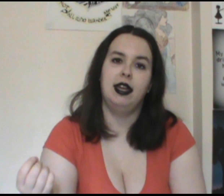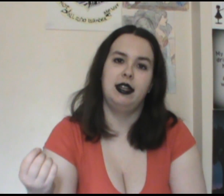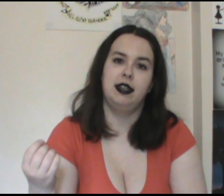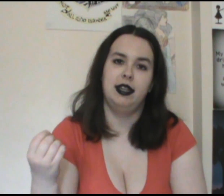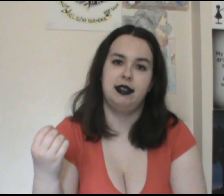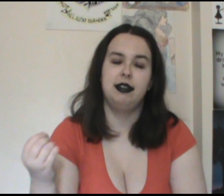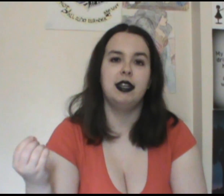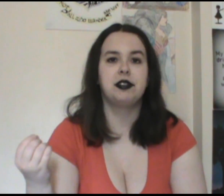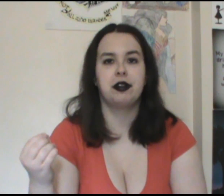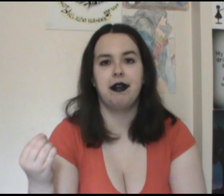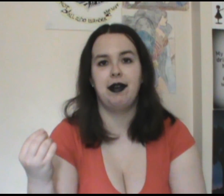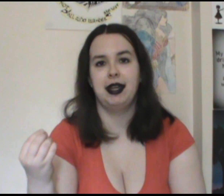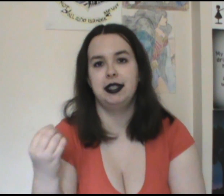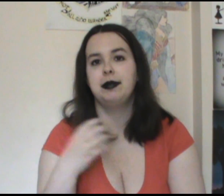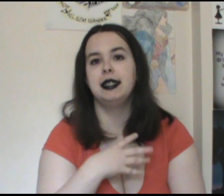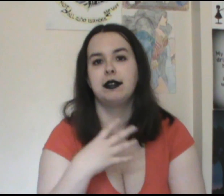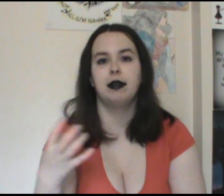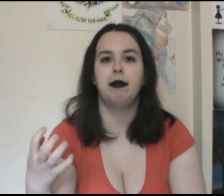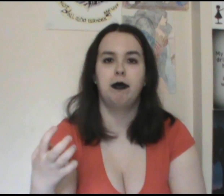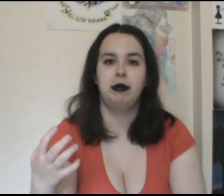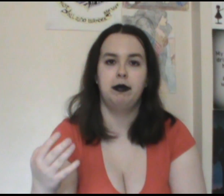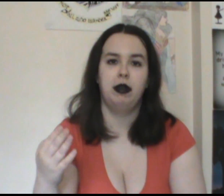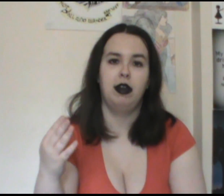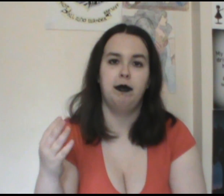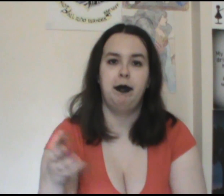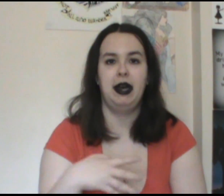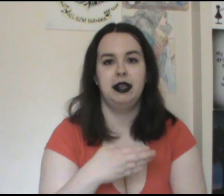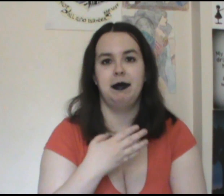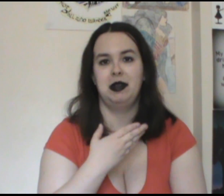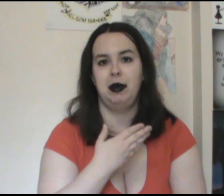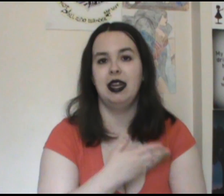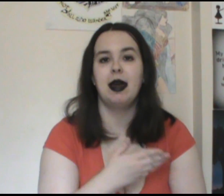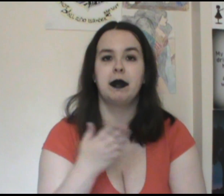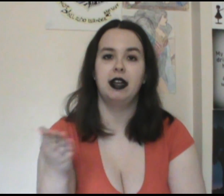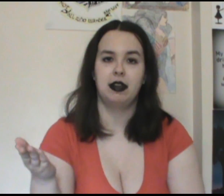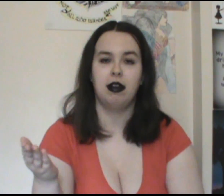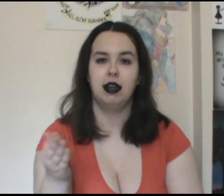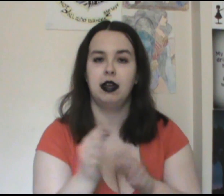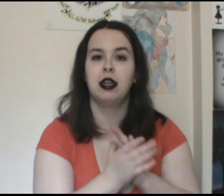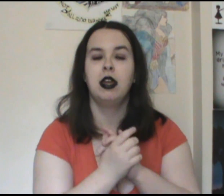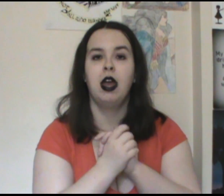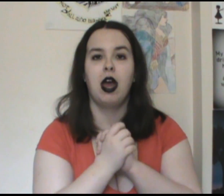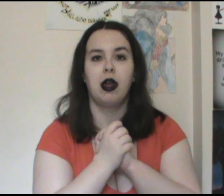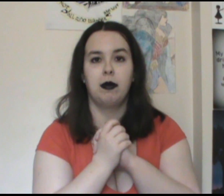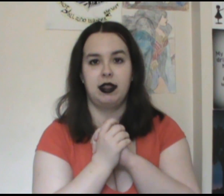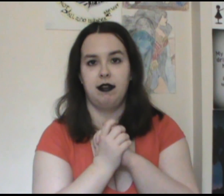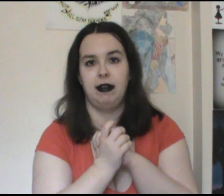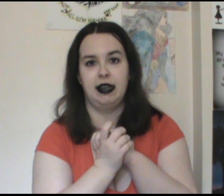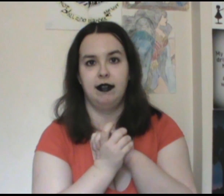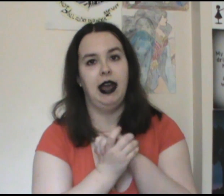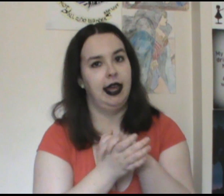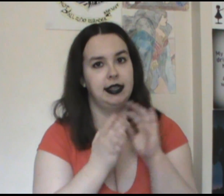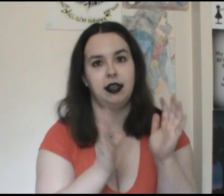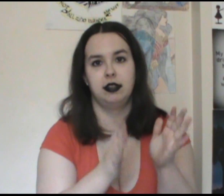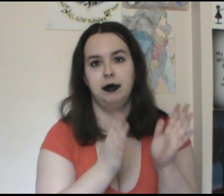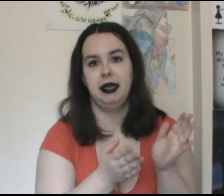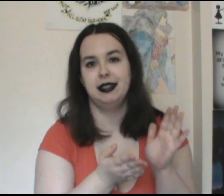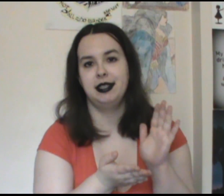And it did sort of have that sweet sort of moment of bonding between Emra and Kara, with the fact of Alex also being